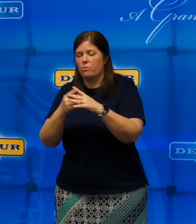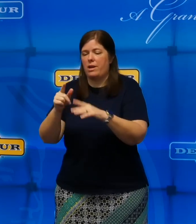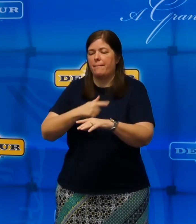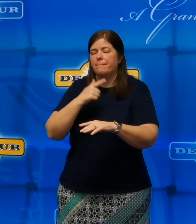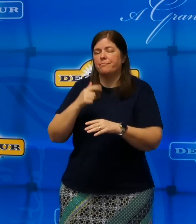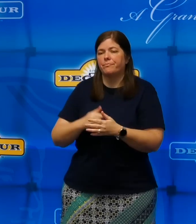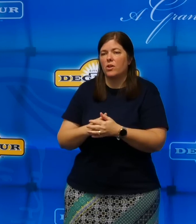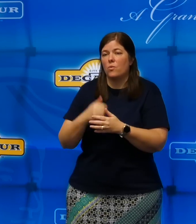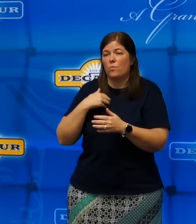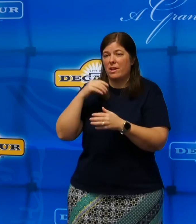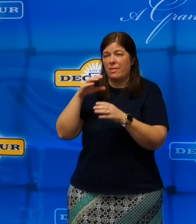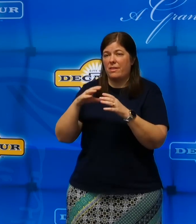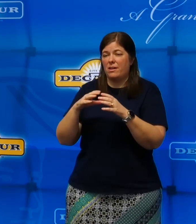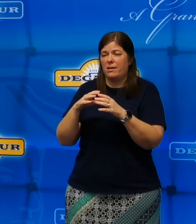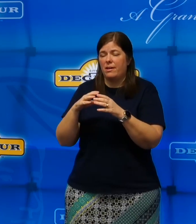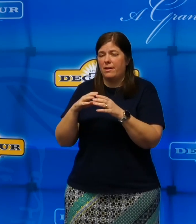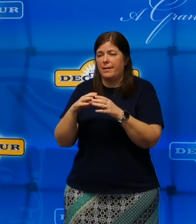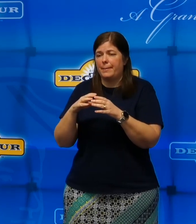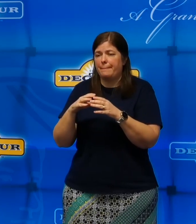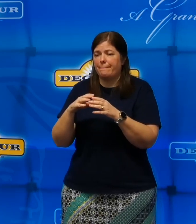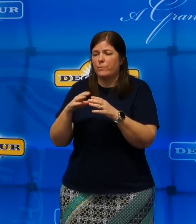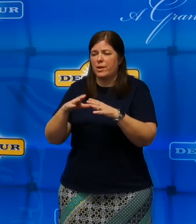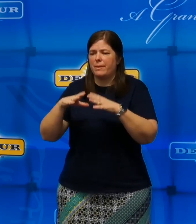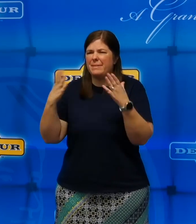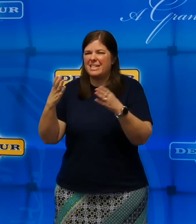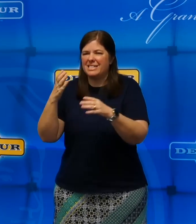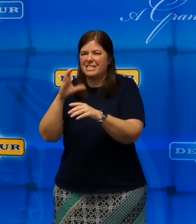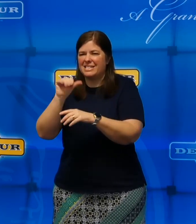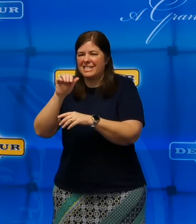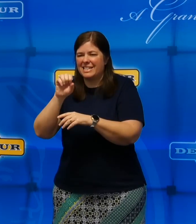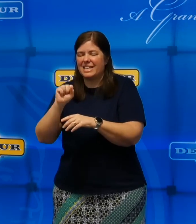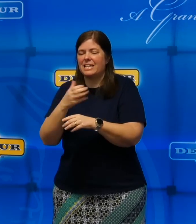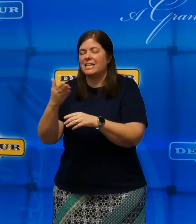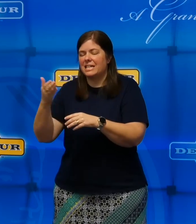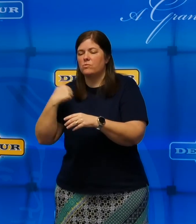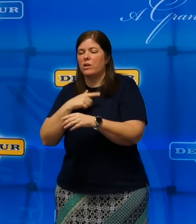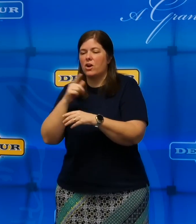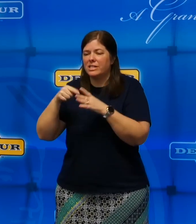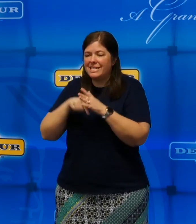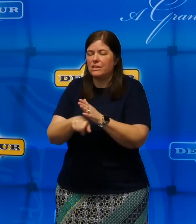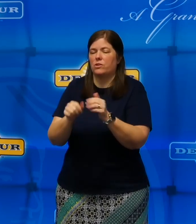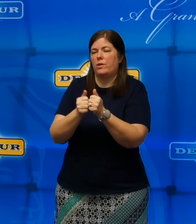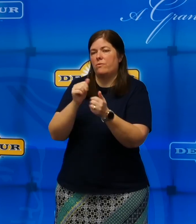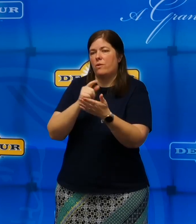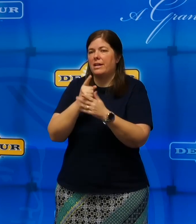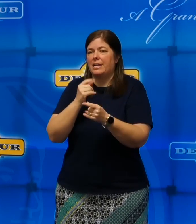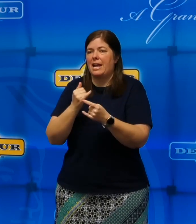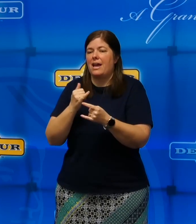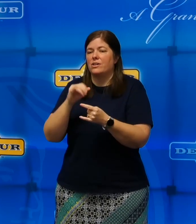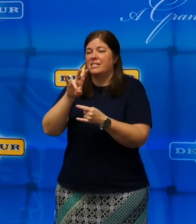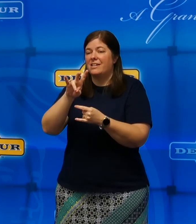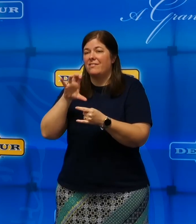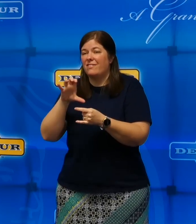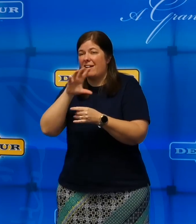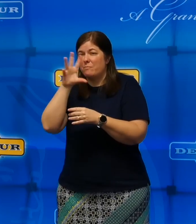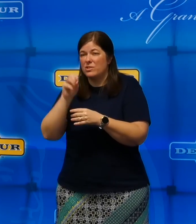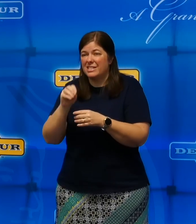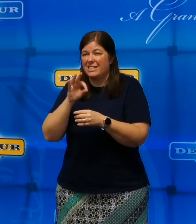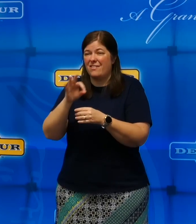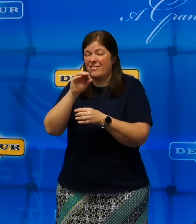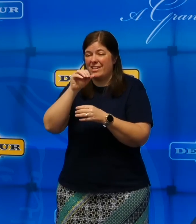public health has right now in terms of our death rate as well as our case rate is that 75% of the cases we have in